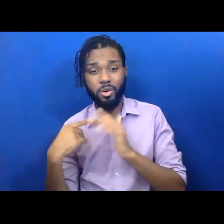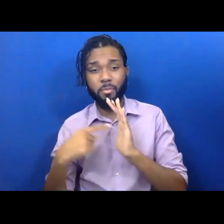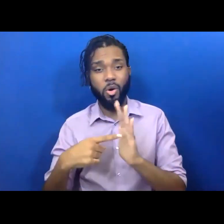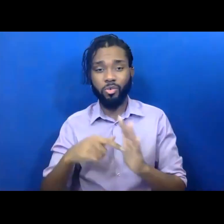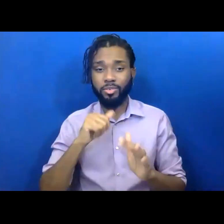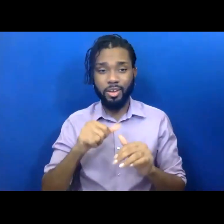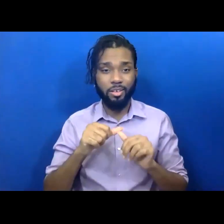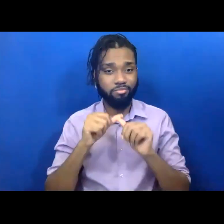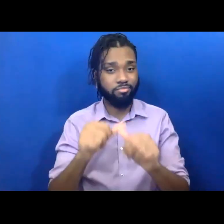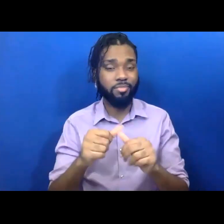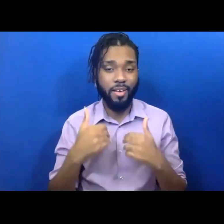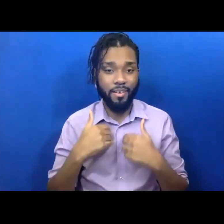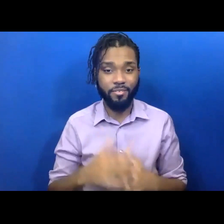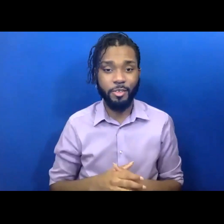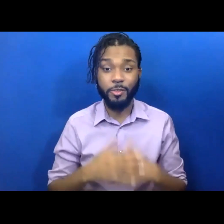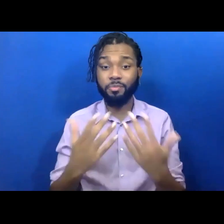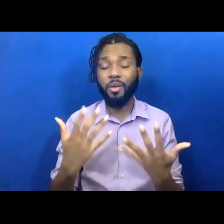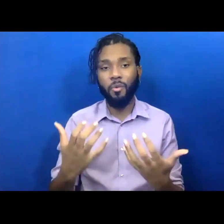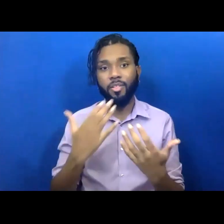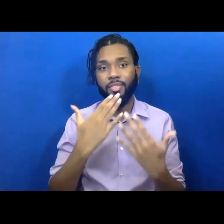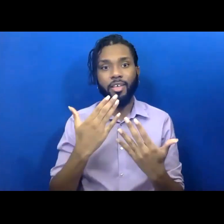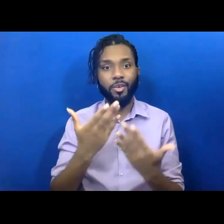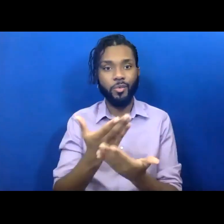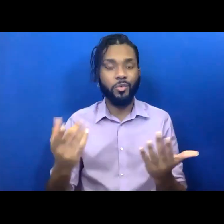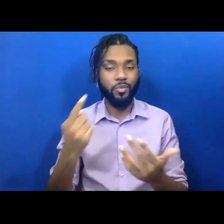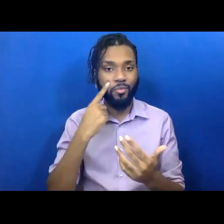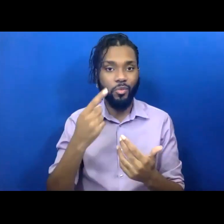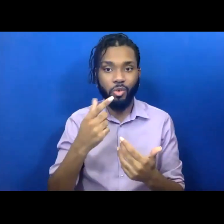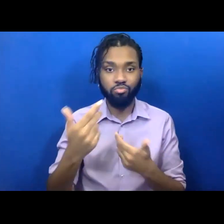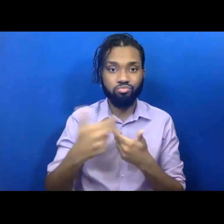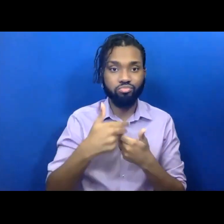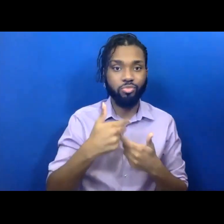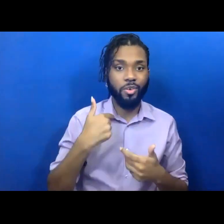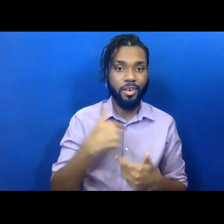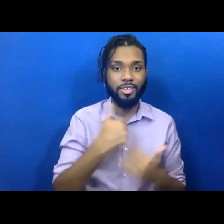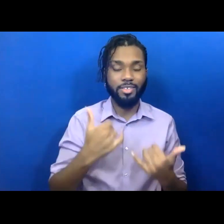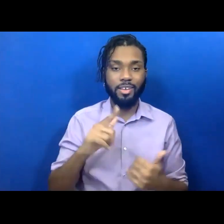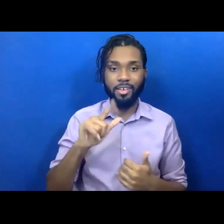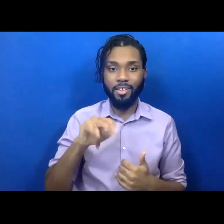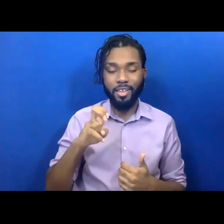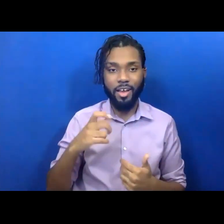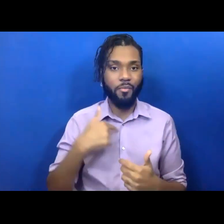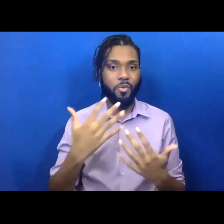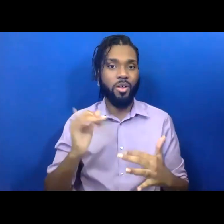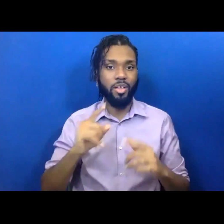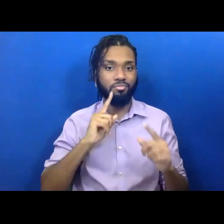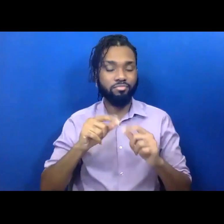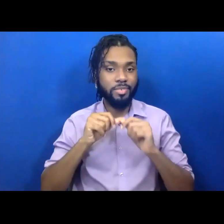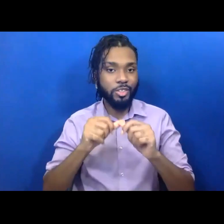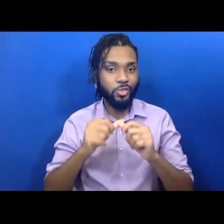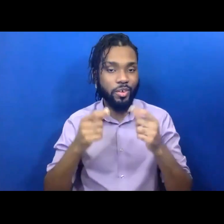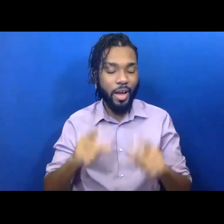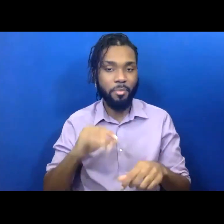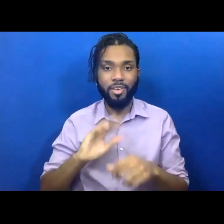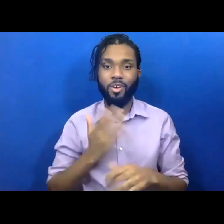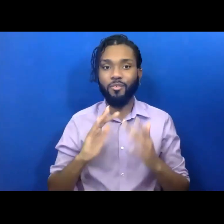have attended today live. We want to keep this conversation going in publication. We want to keep it going in our virtual spaces, and if we ever get